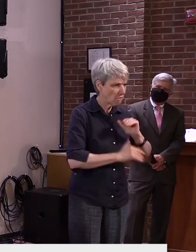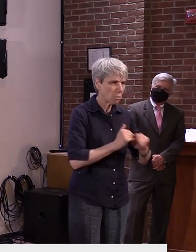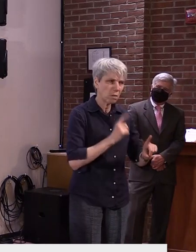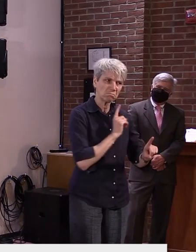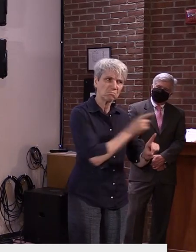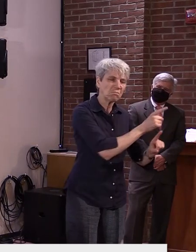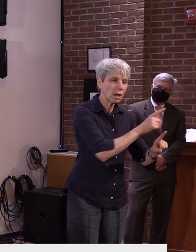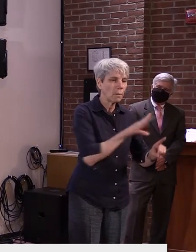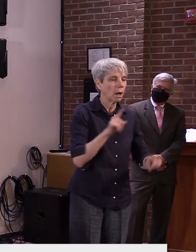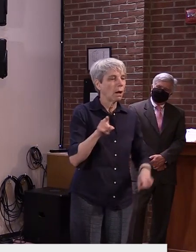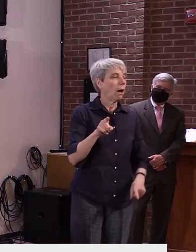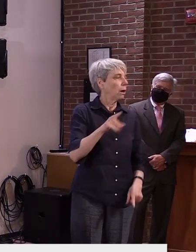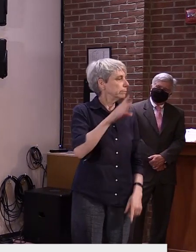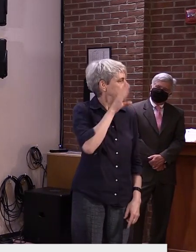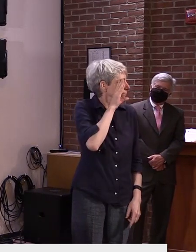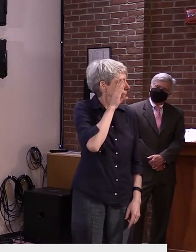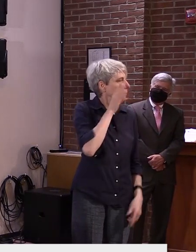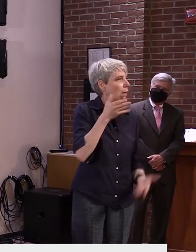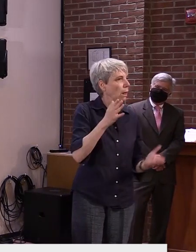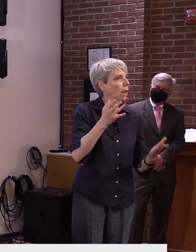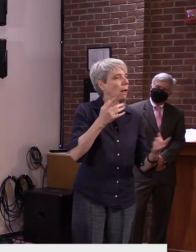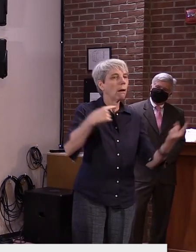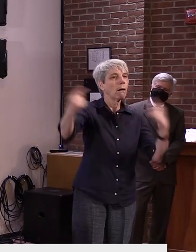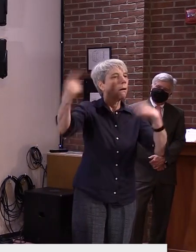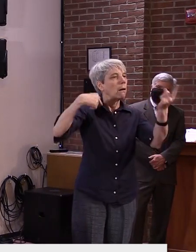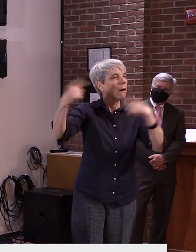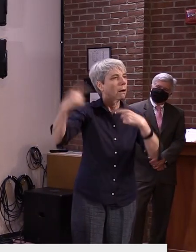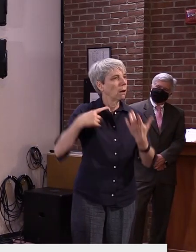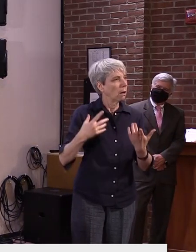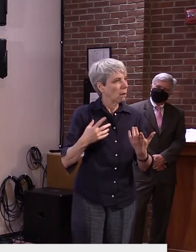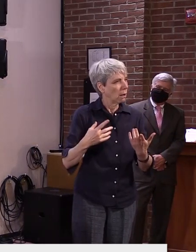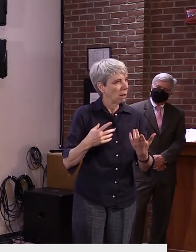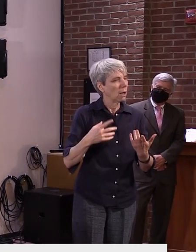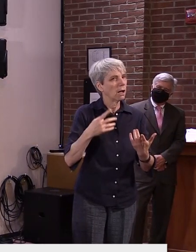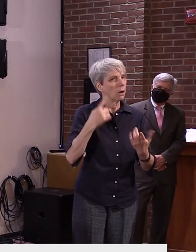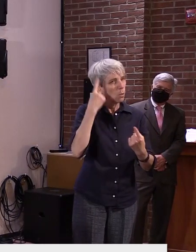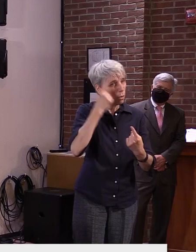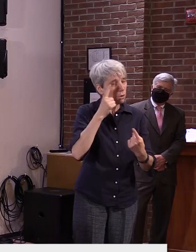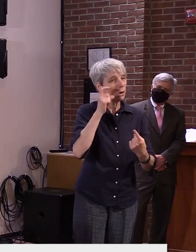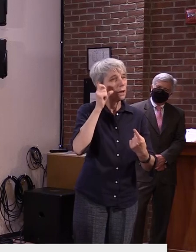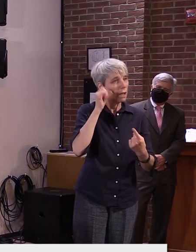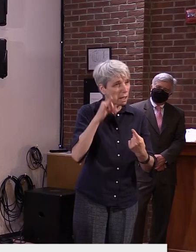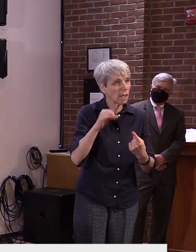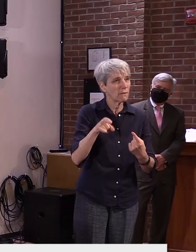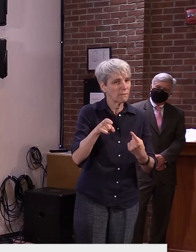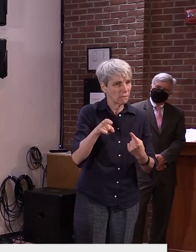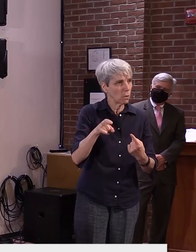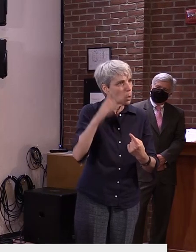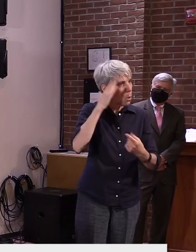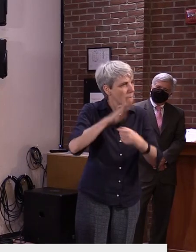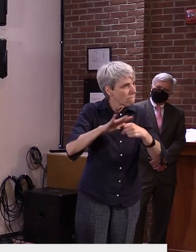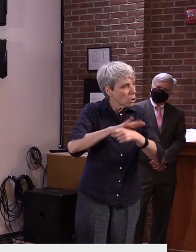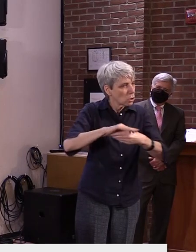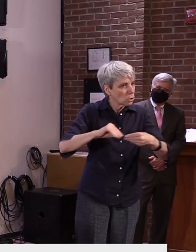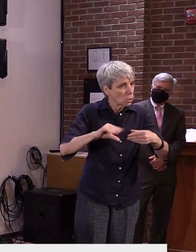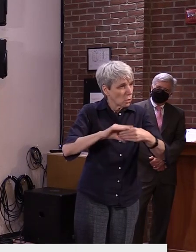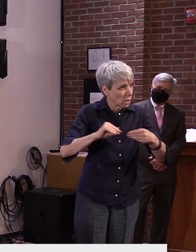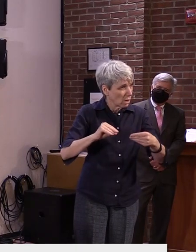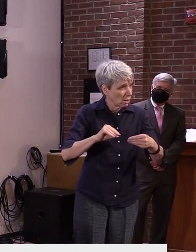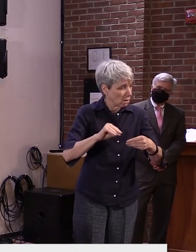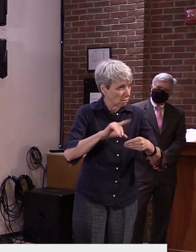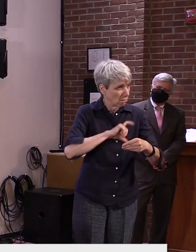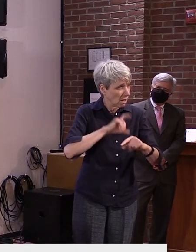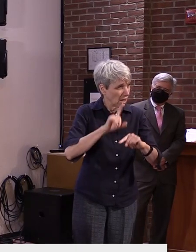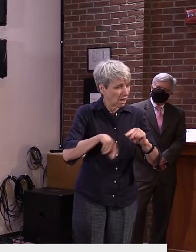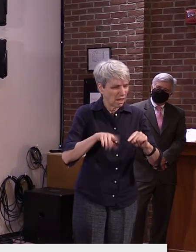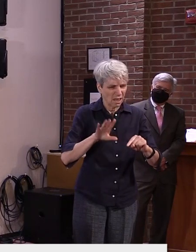information, you know, couldn't law enforcement, you know, do a little bit of investigation and find who is